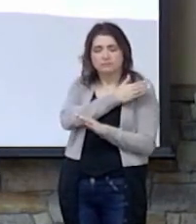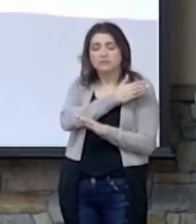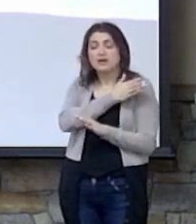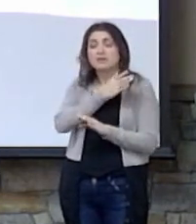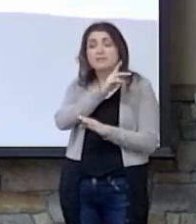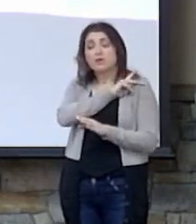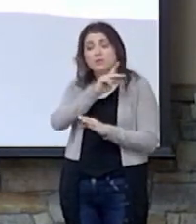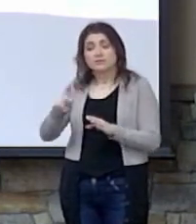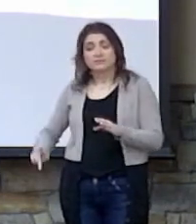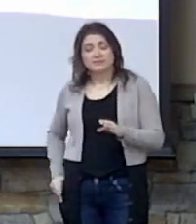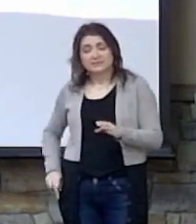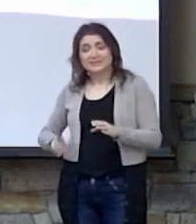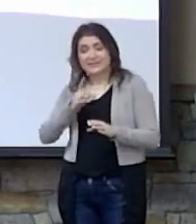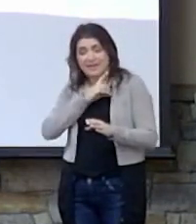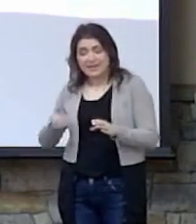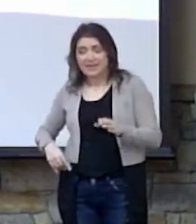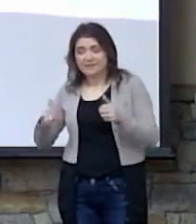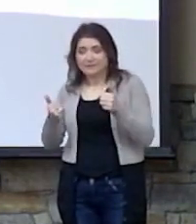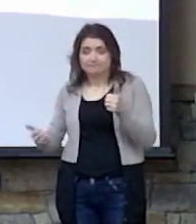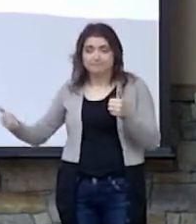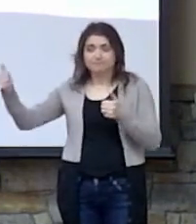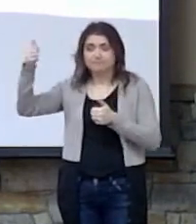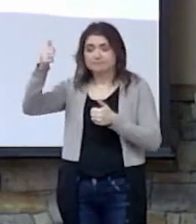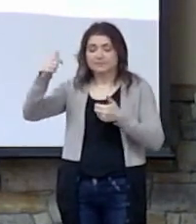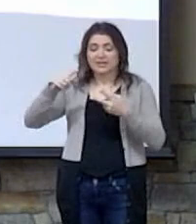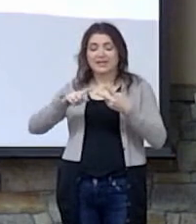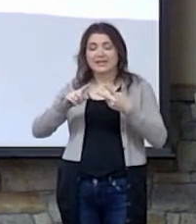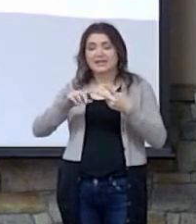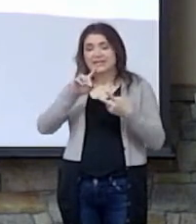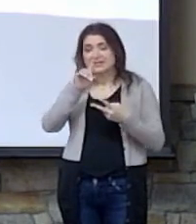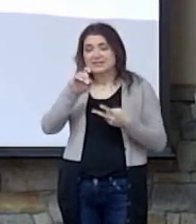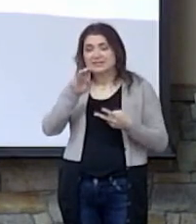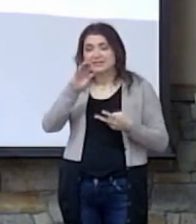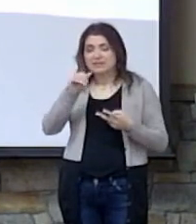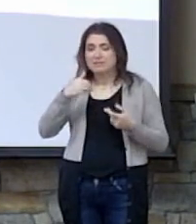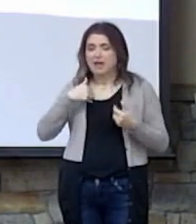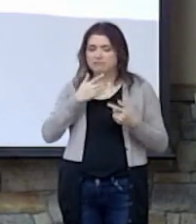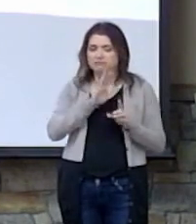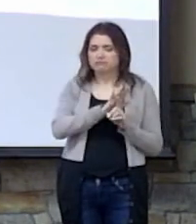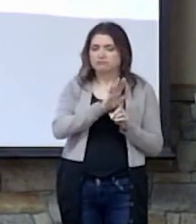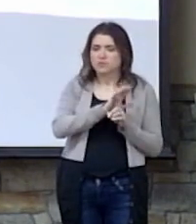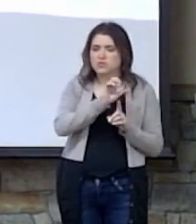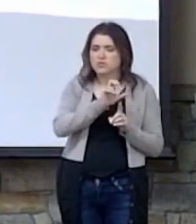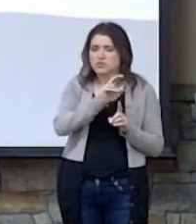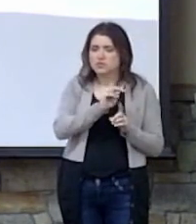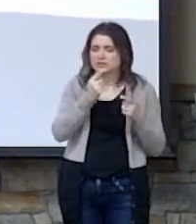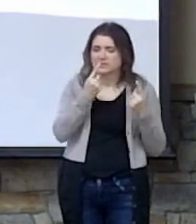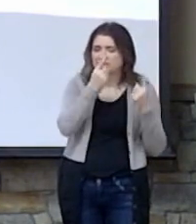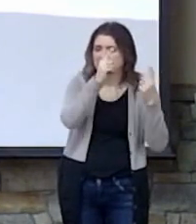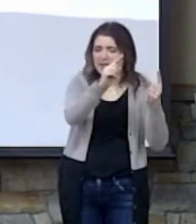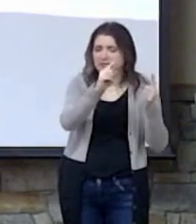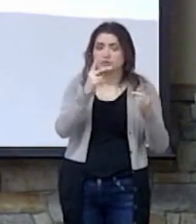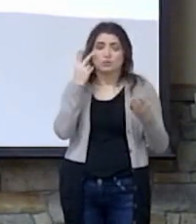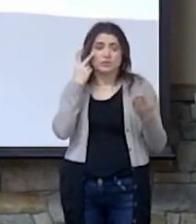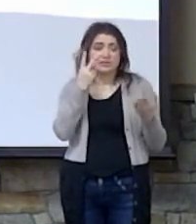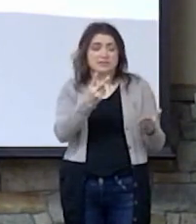to the throne and ascended to his reign, Ziba had experienced success in his own life. We read that he had 15